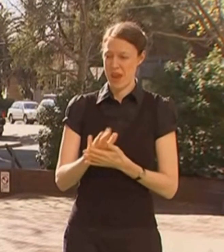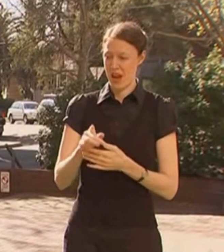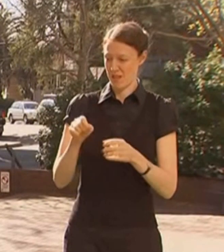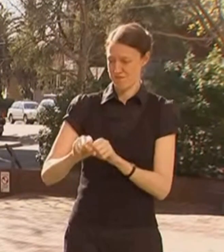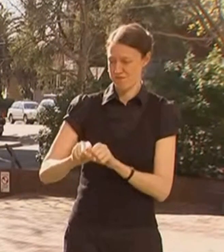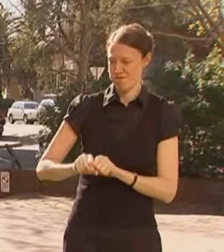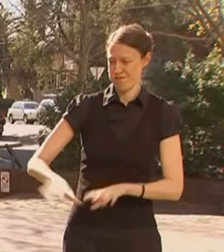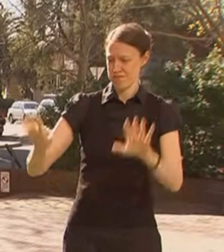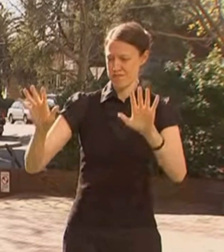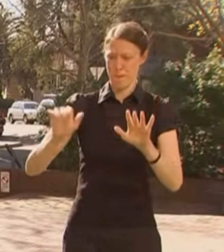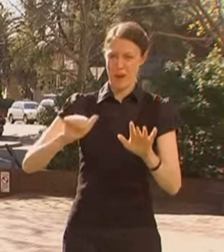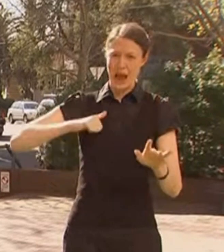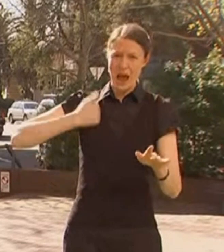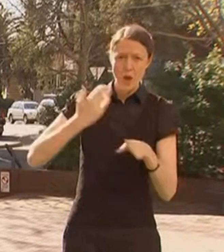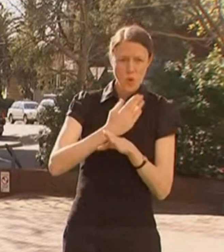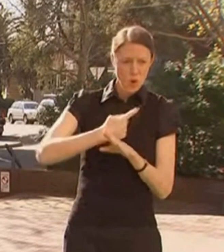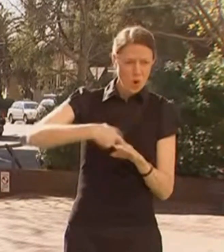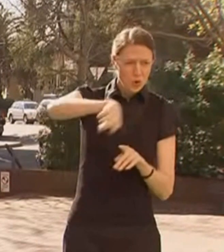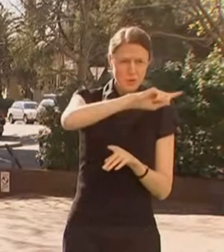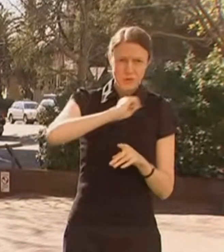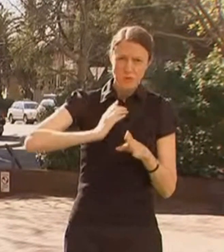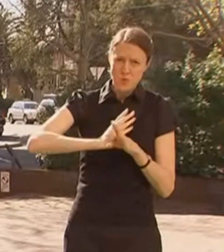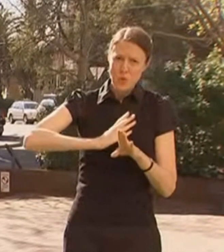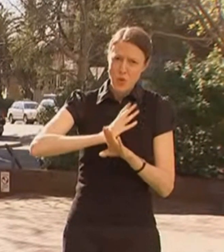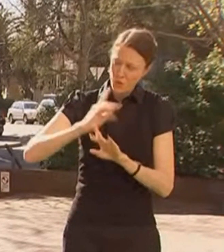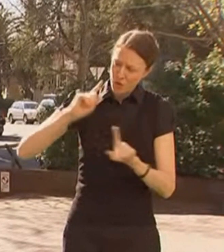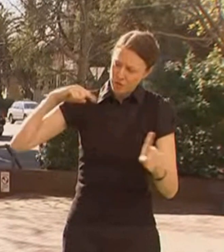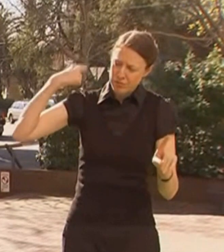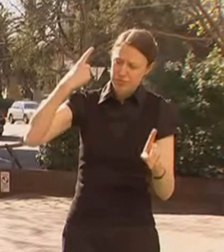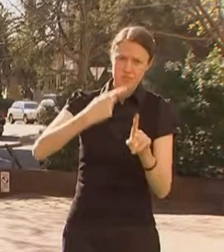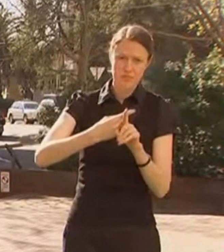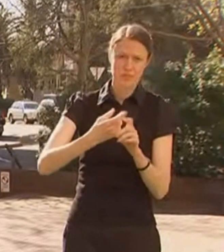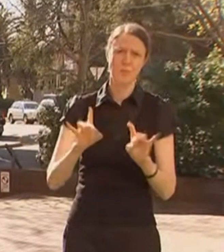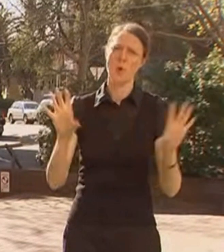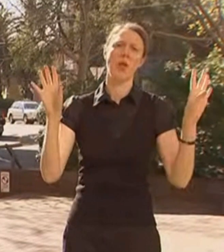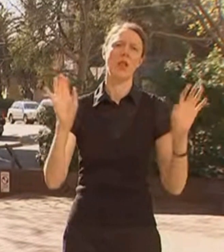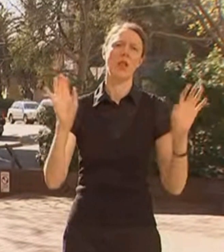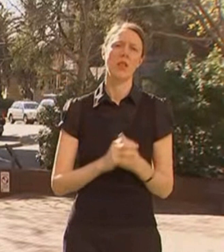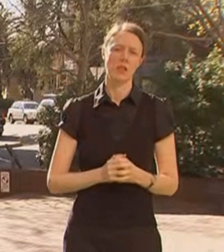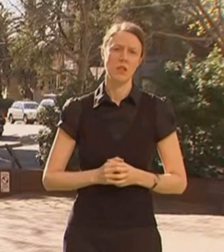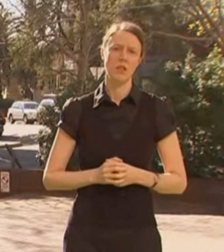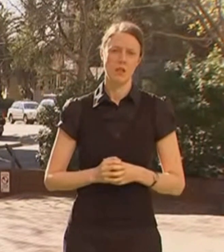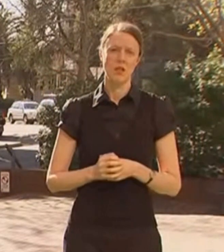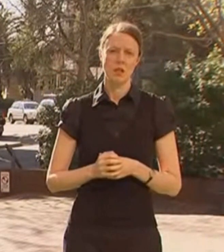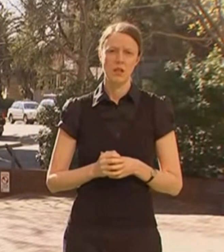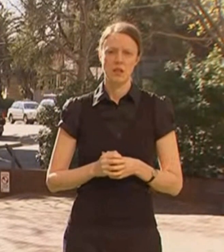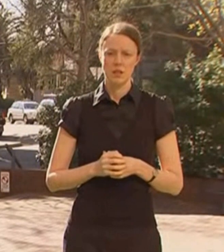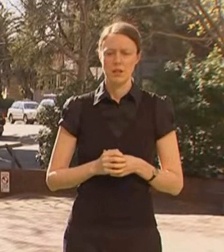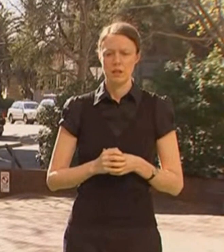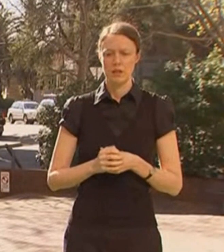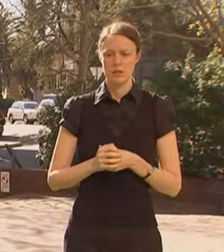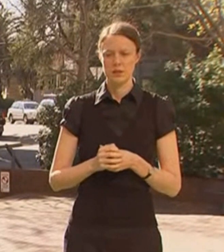broadly. We only need a few people in that crowd that may come forward in the